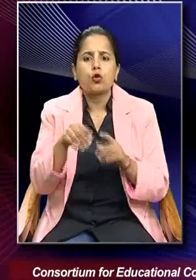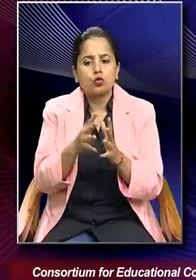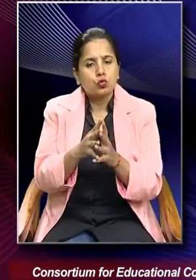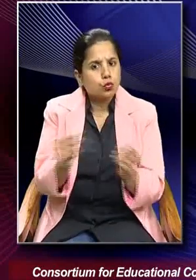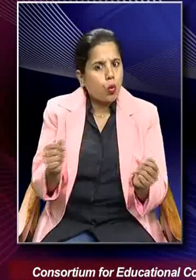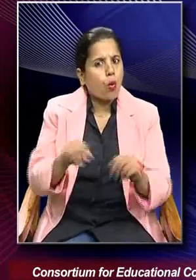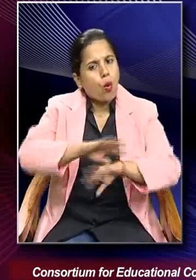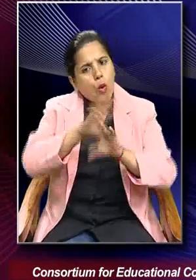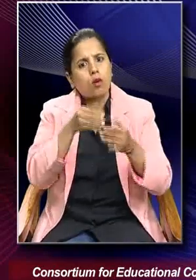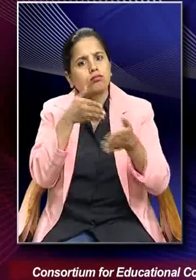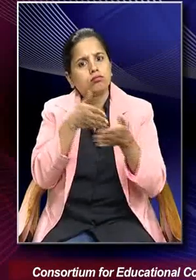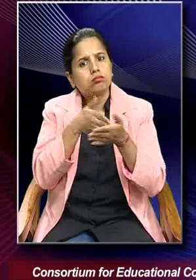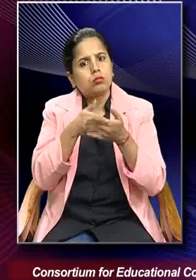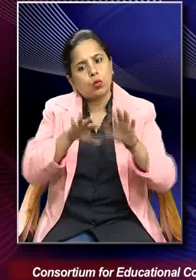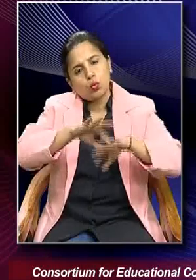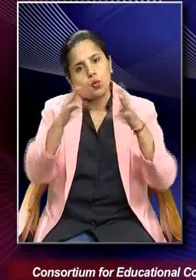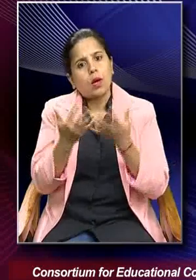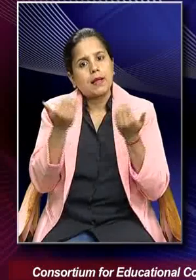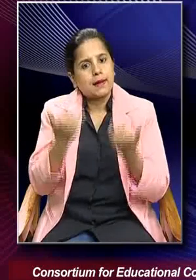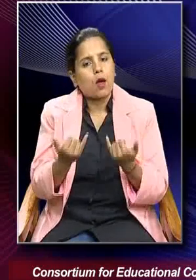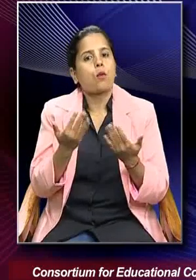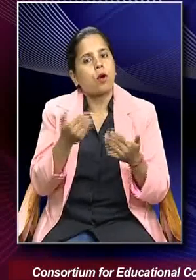resolving all the challenges of the current world.